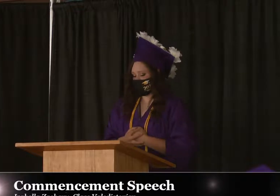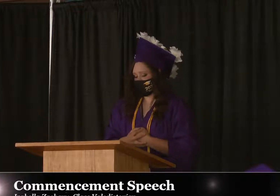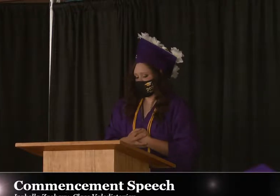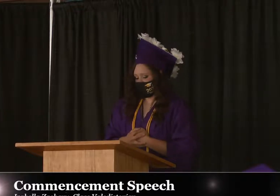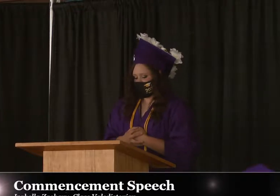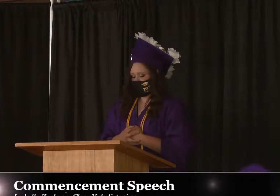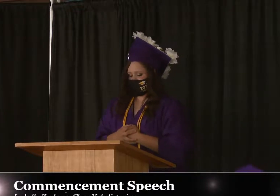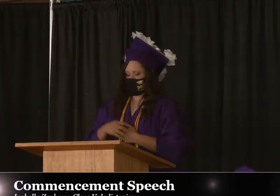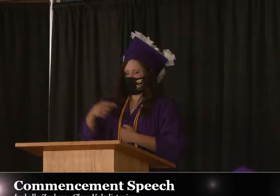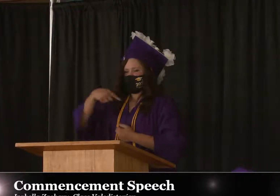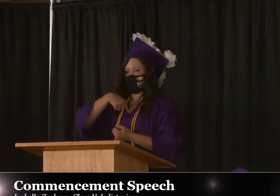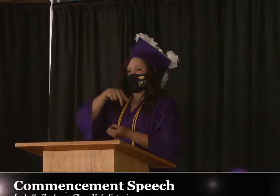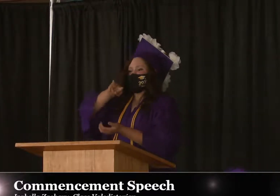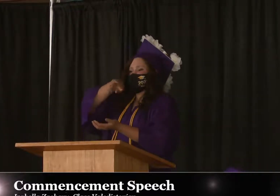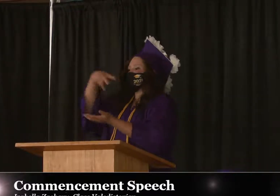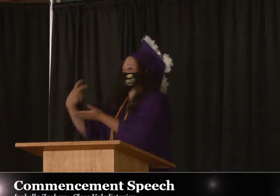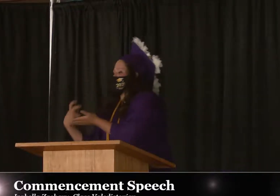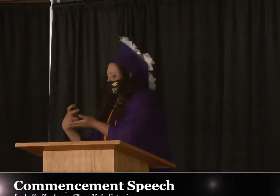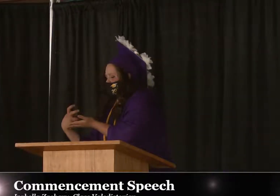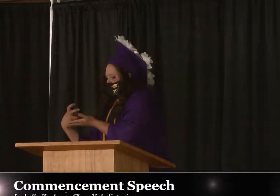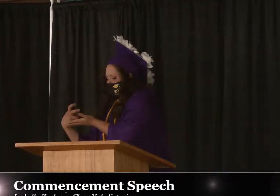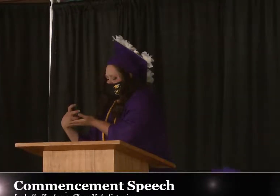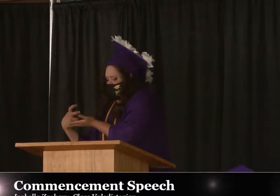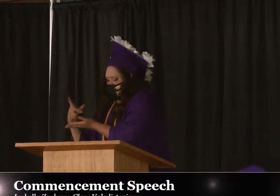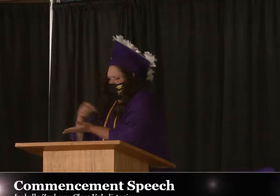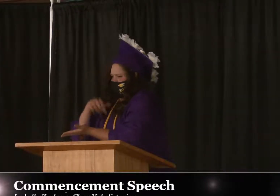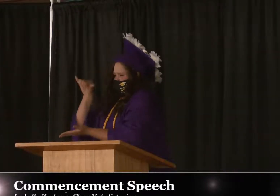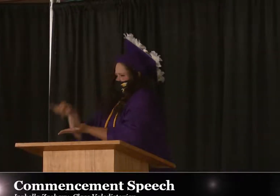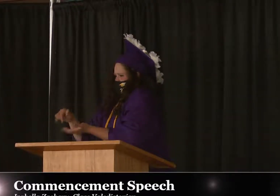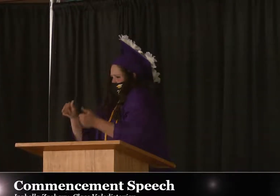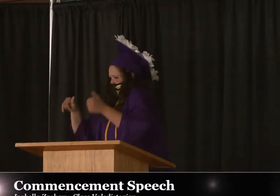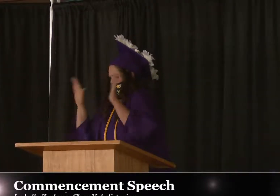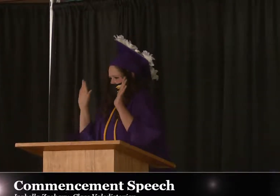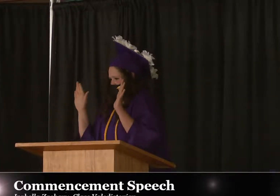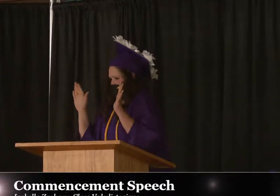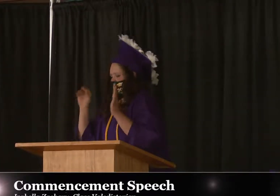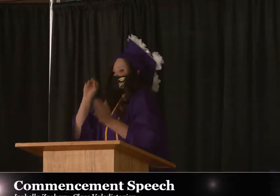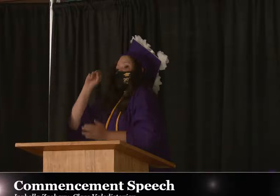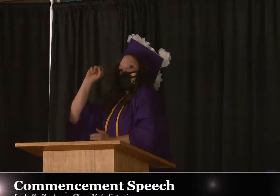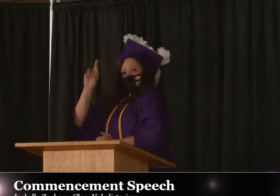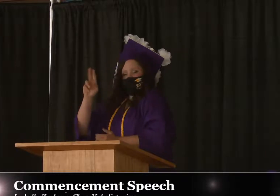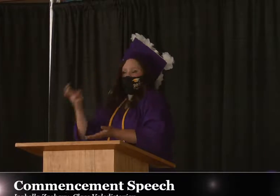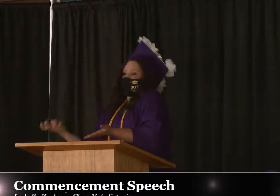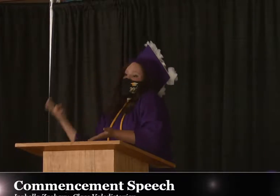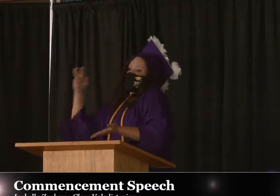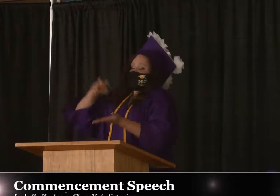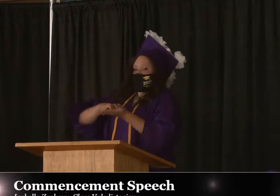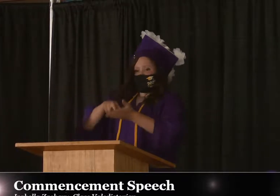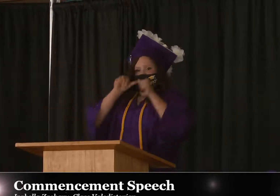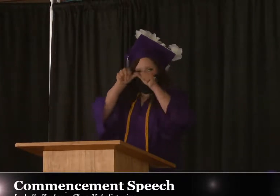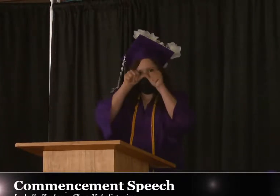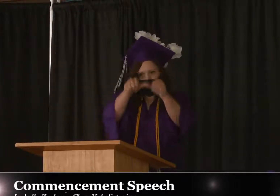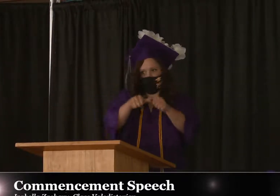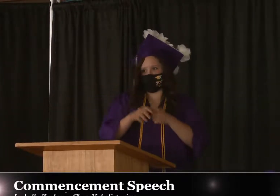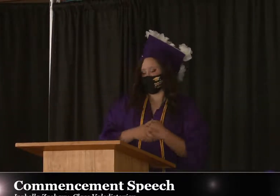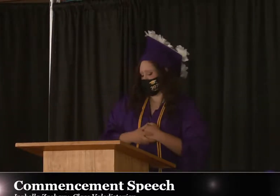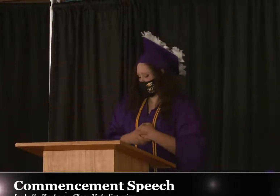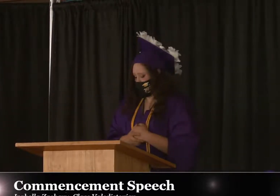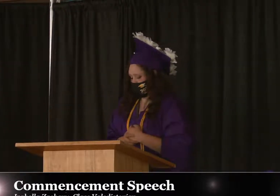Through all the study, asking friends, and when we fall, not giving up, but getting back up